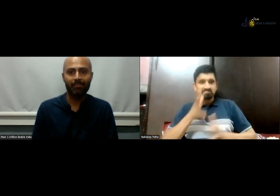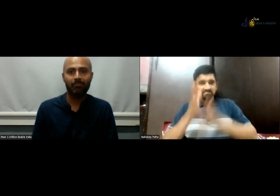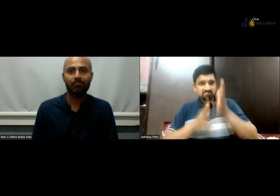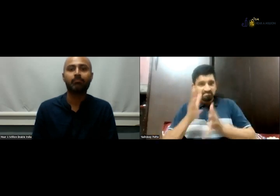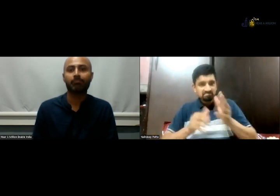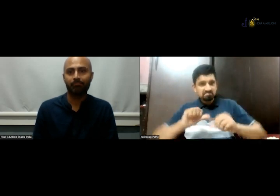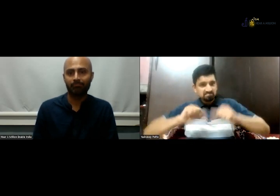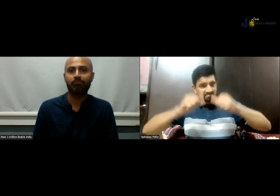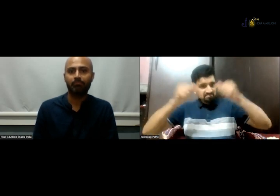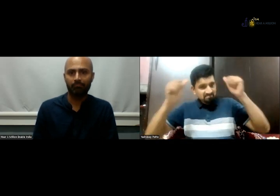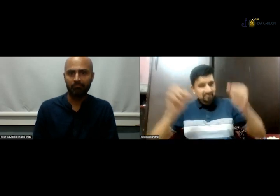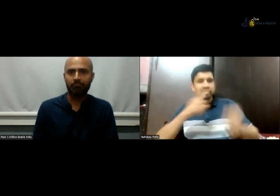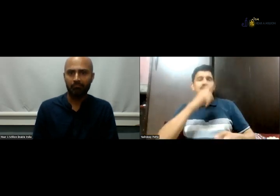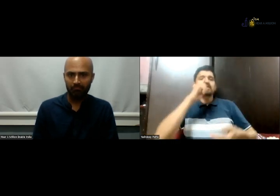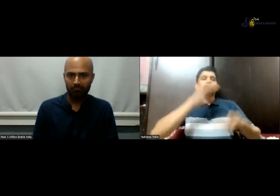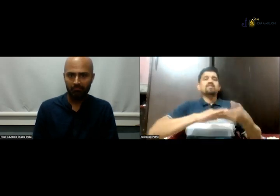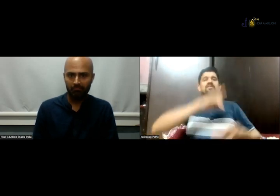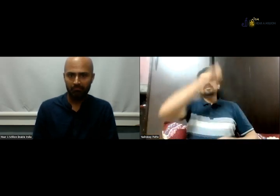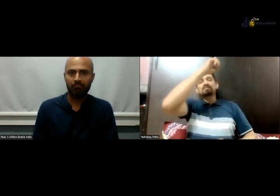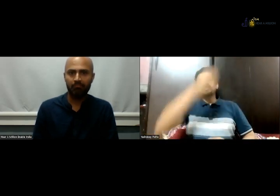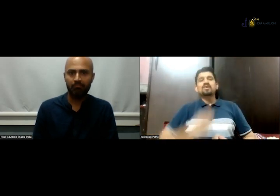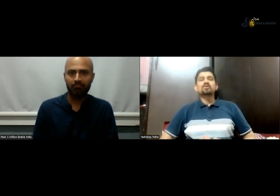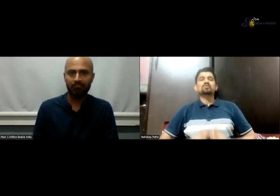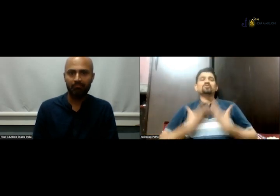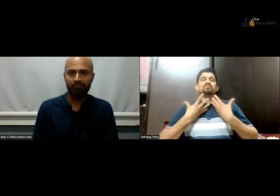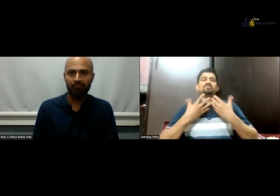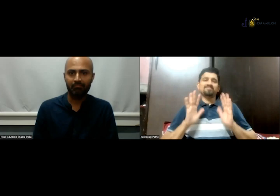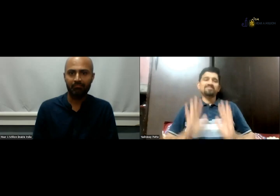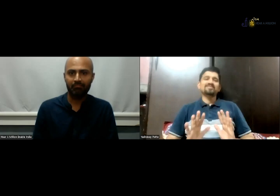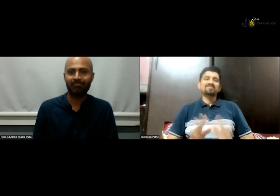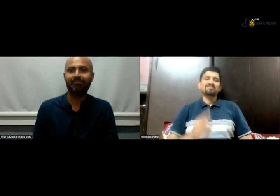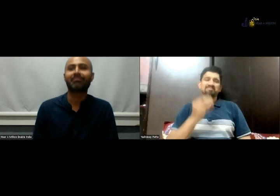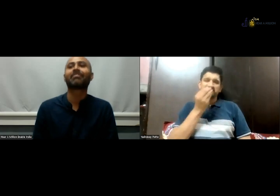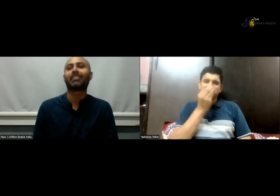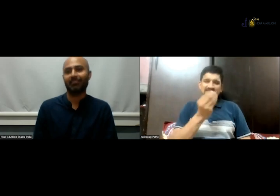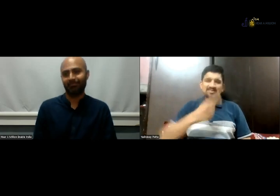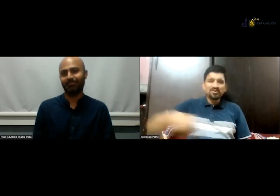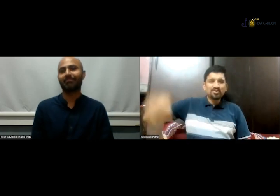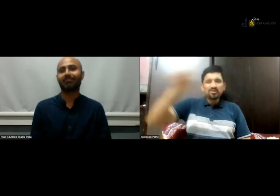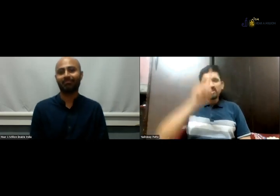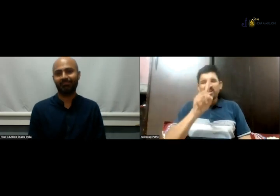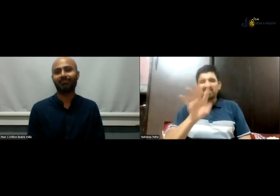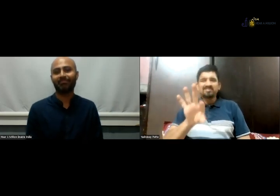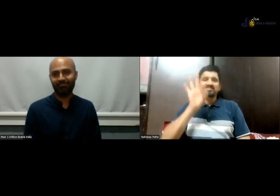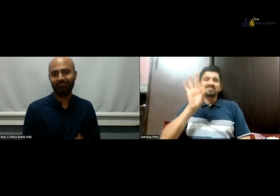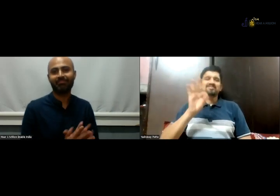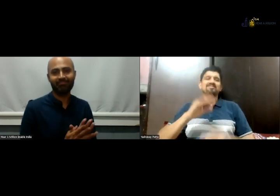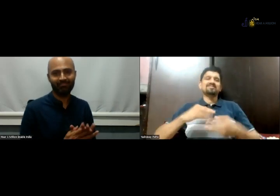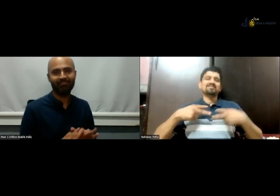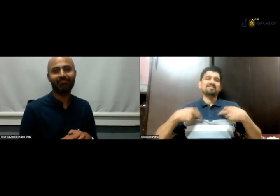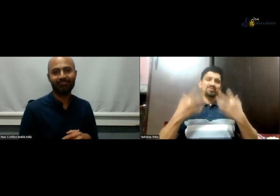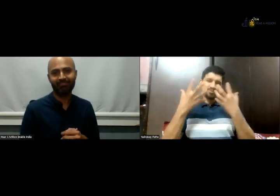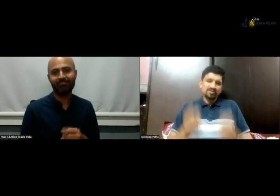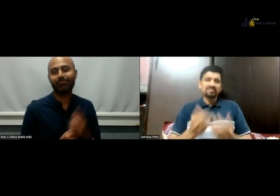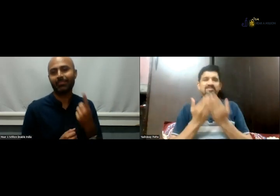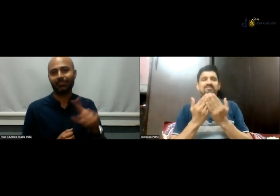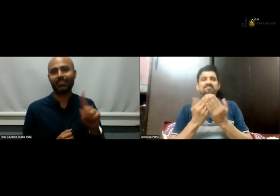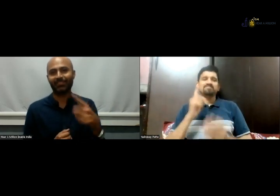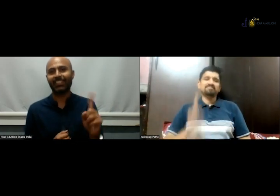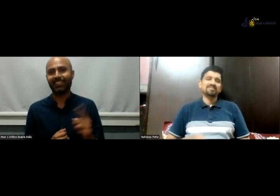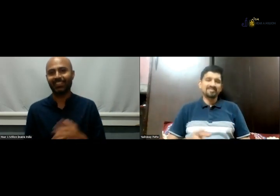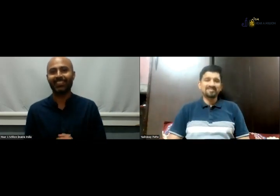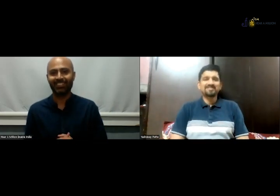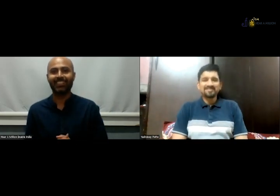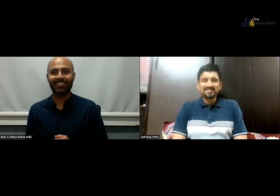every young deaf people, if you want to go ahead